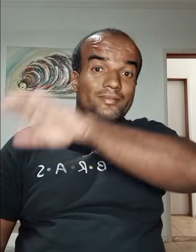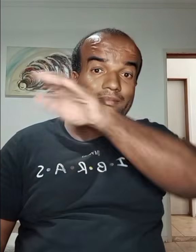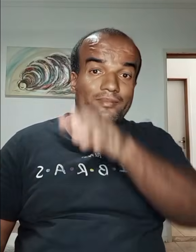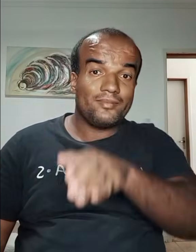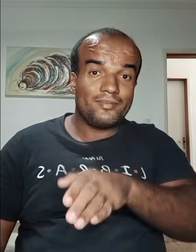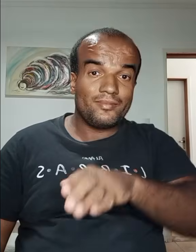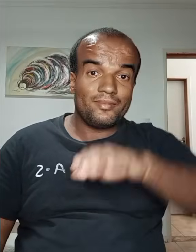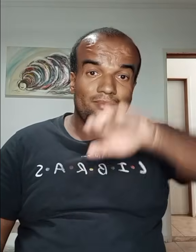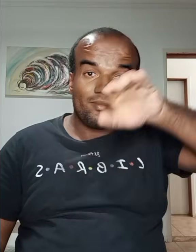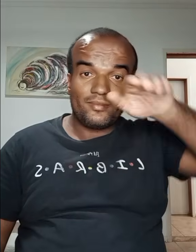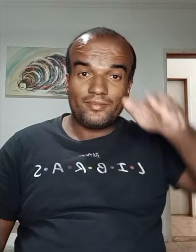Set me free.